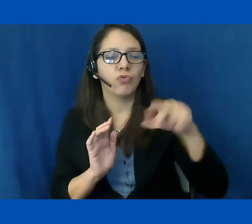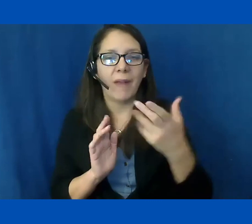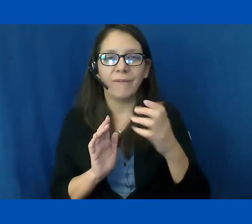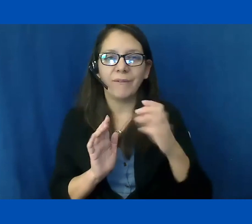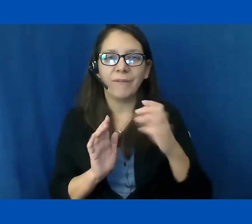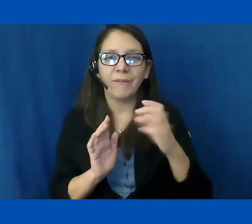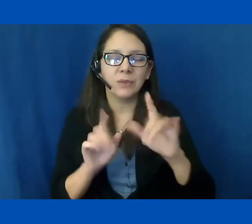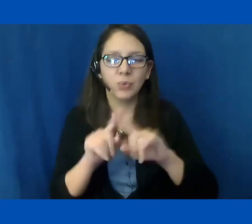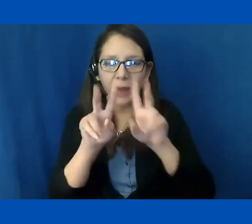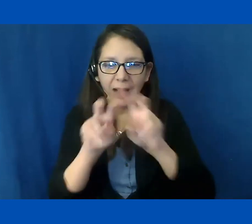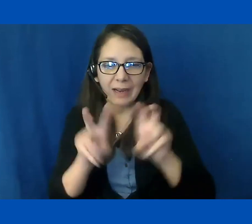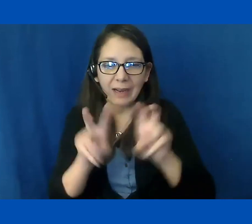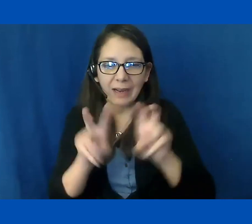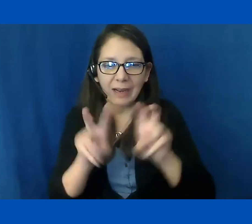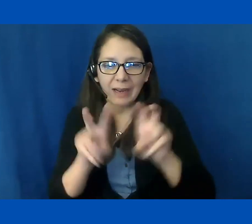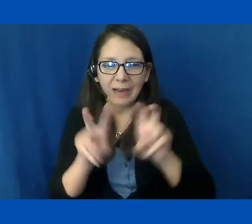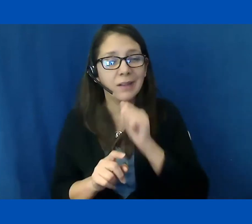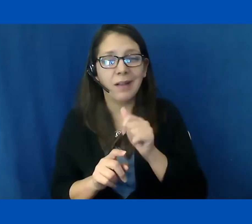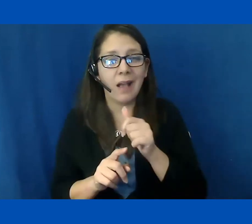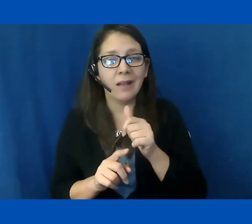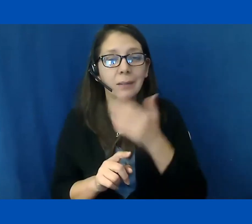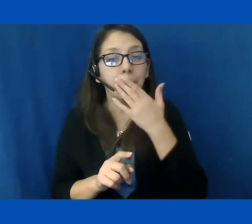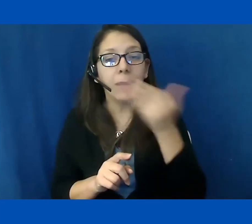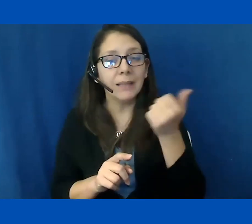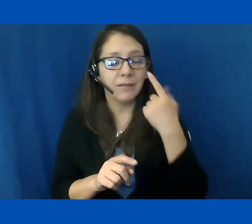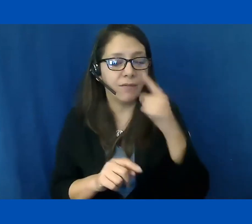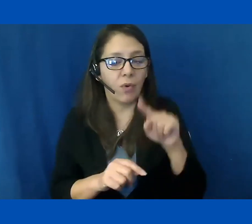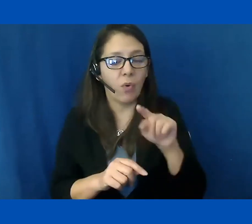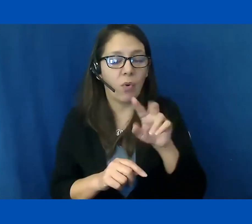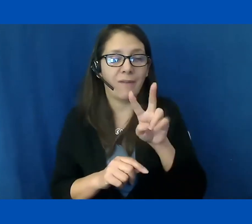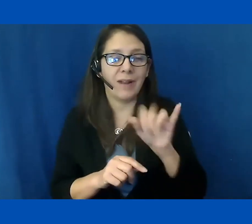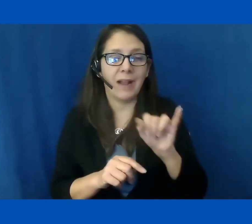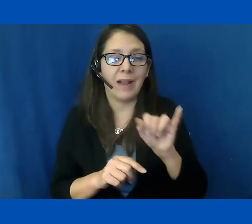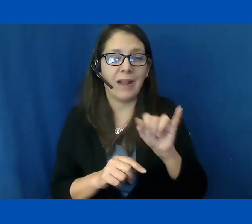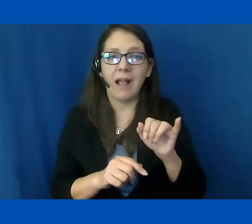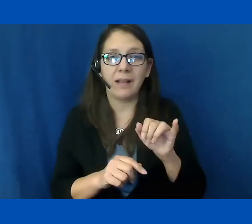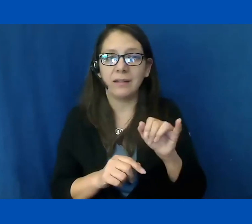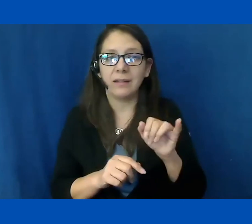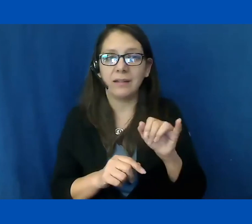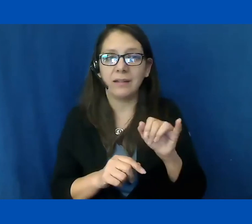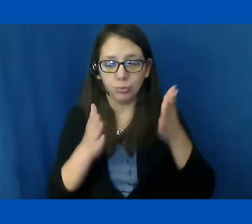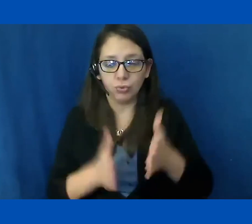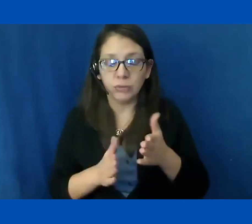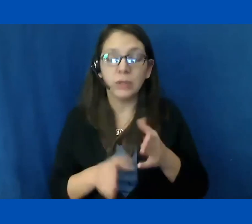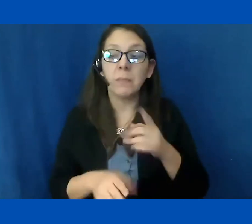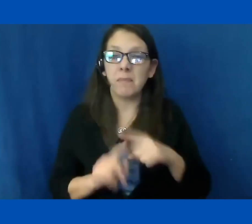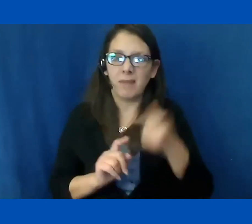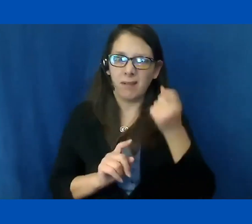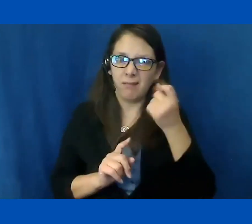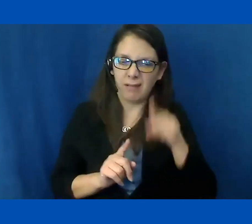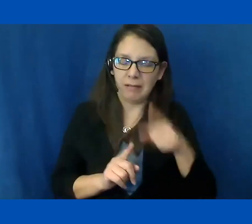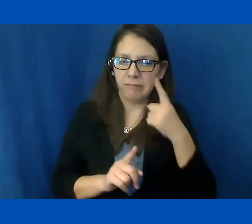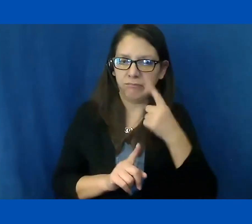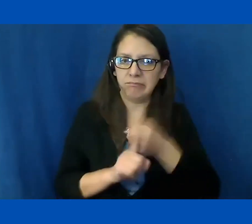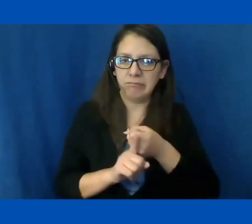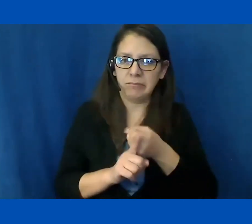it's not really ideal, right? But however, this just happened to me a couple of weeks ago, and